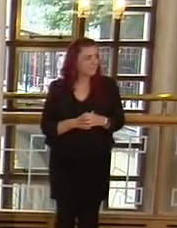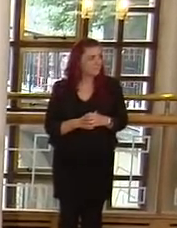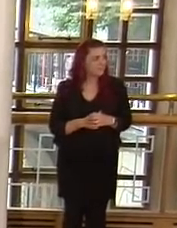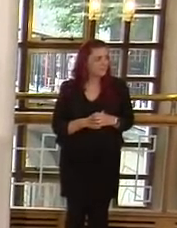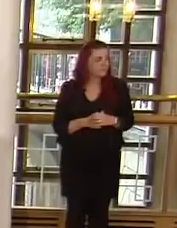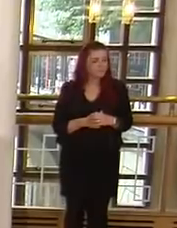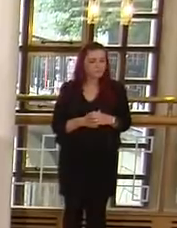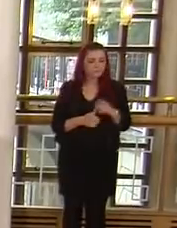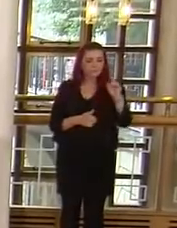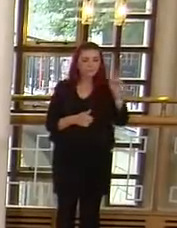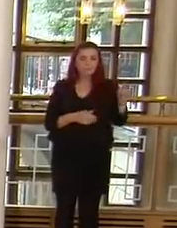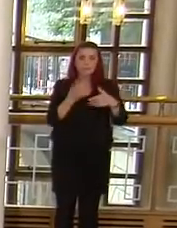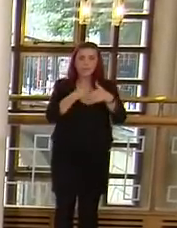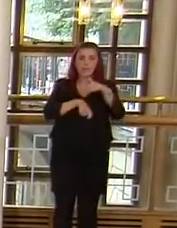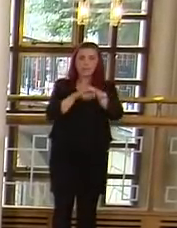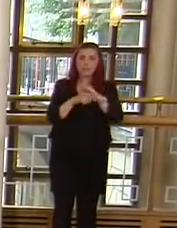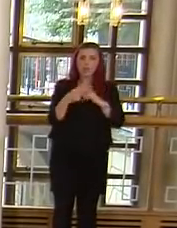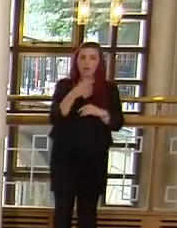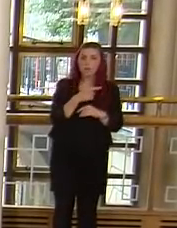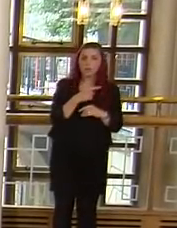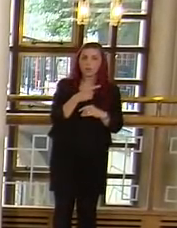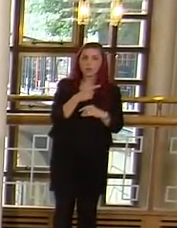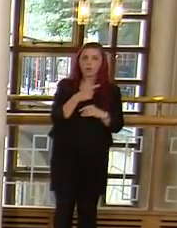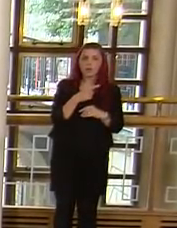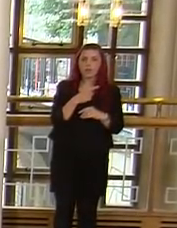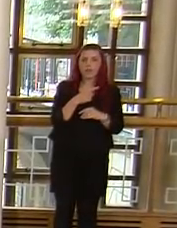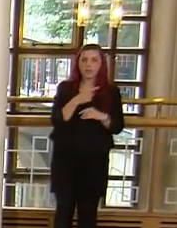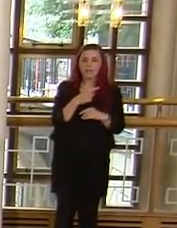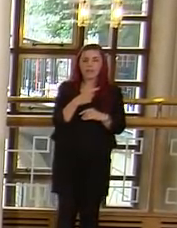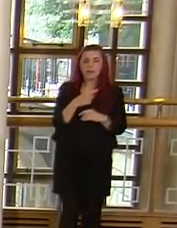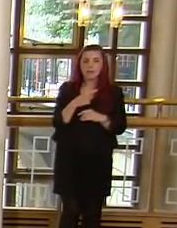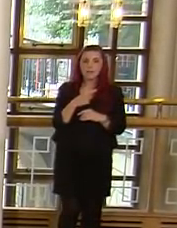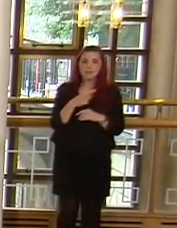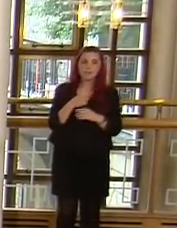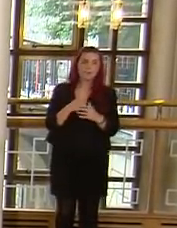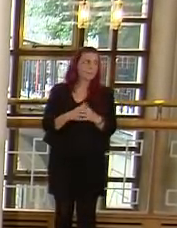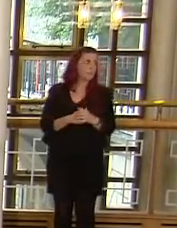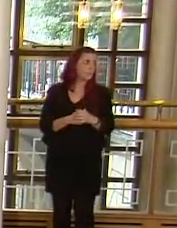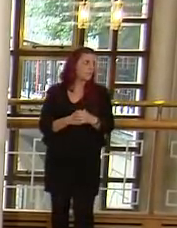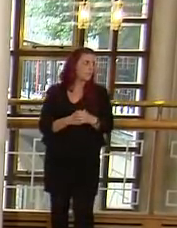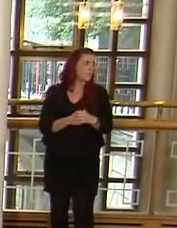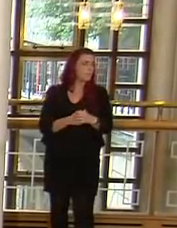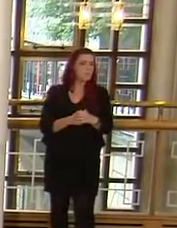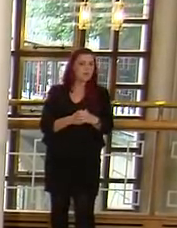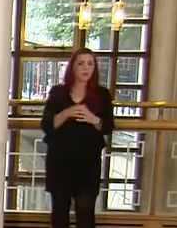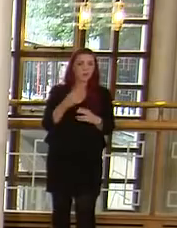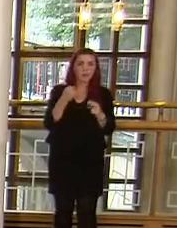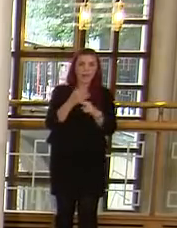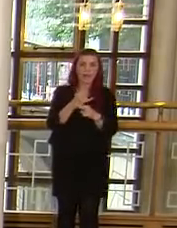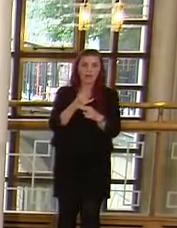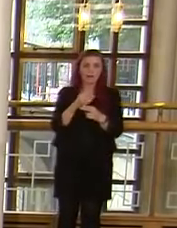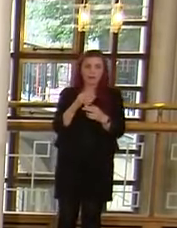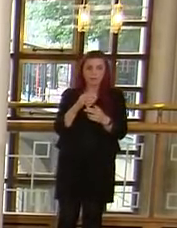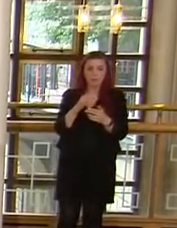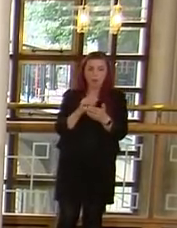Taoiseach, when you were in Washington at the Bear Building, I suppose the country changed, our world